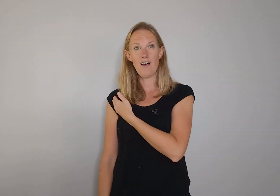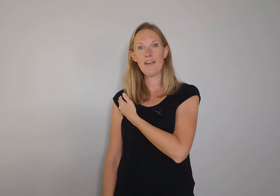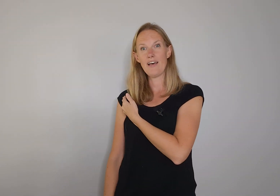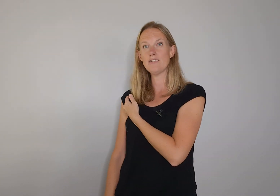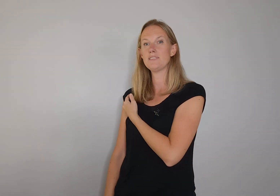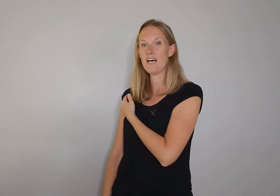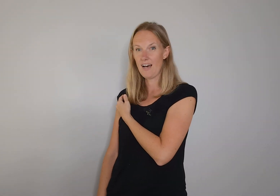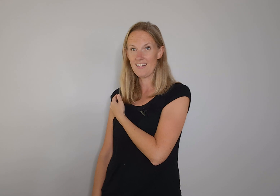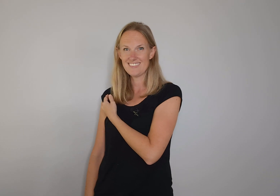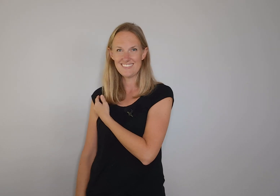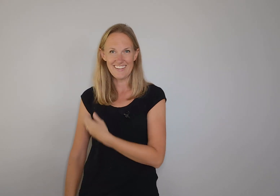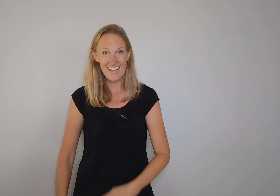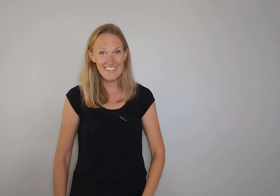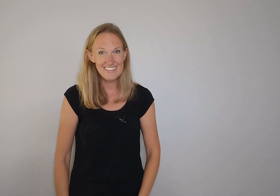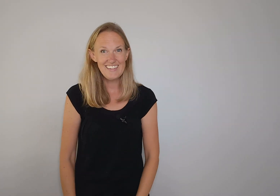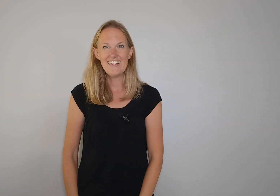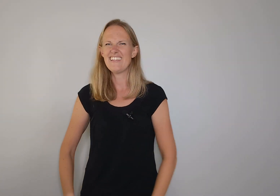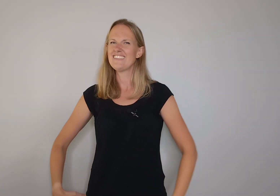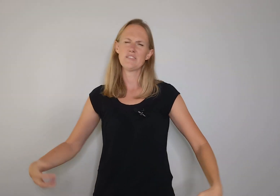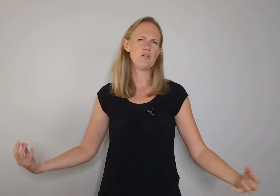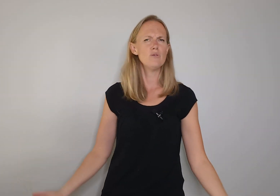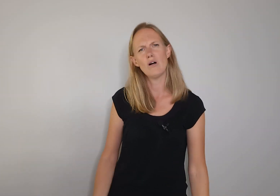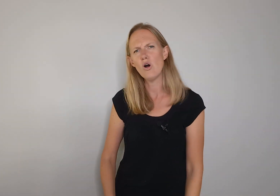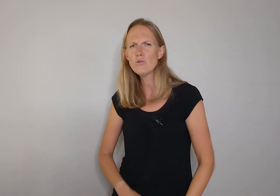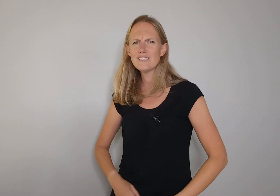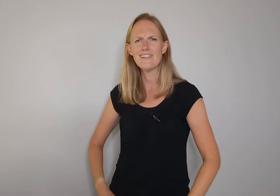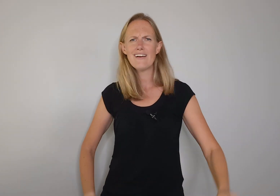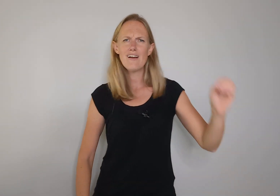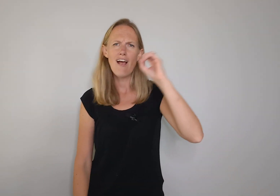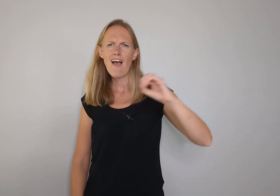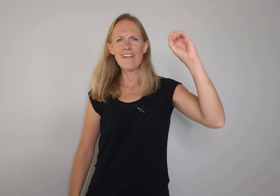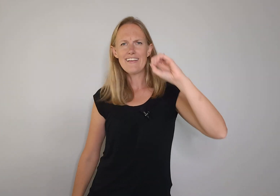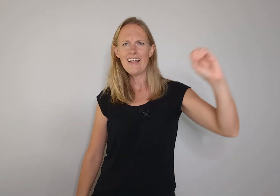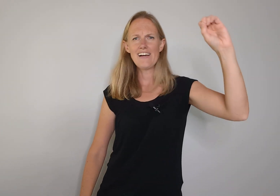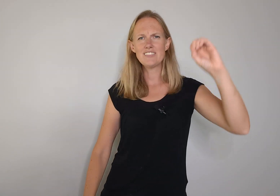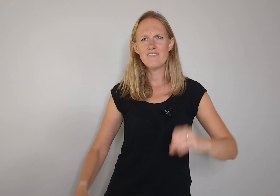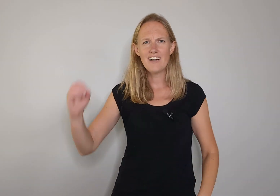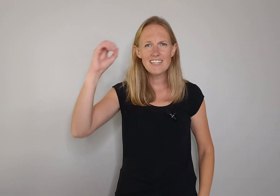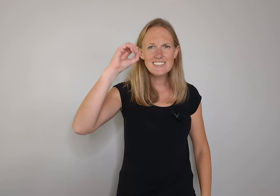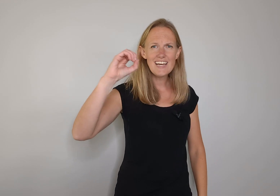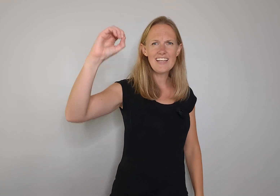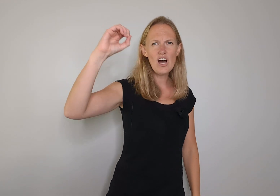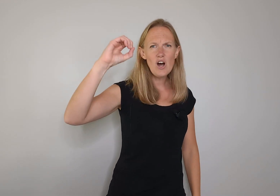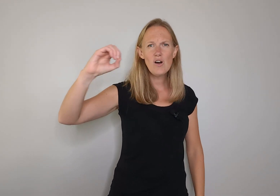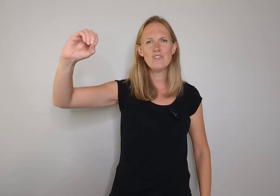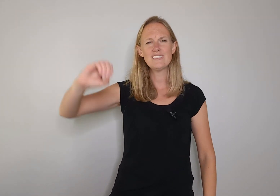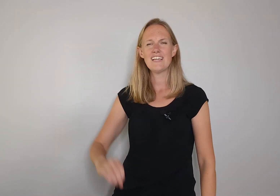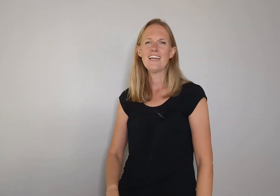God helps us. Okay? And then there's some cool O's in there. You can have some fun signing O's